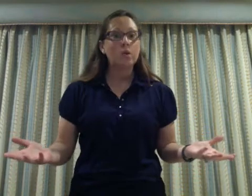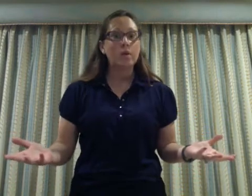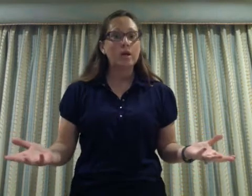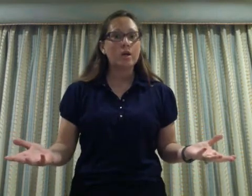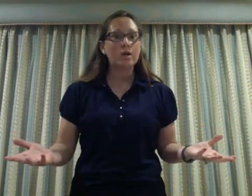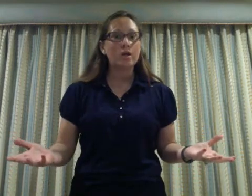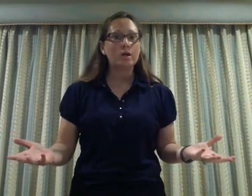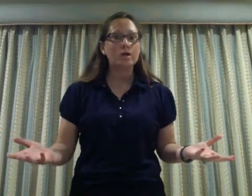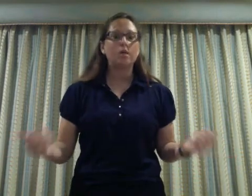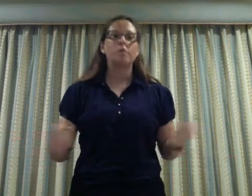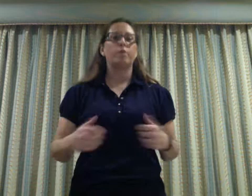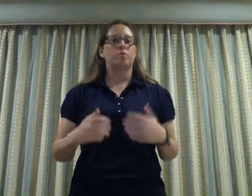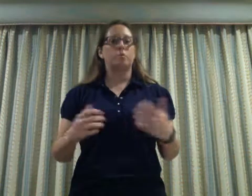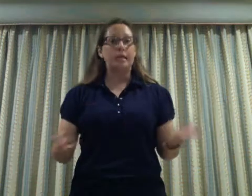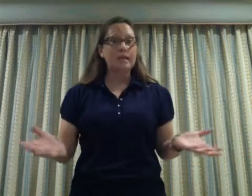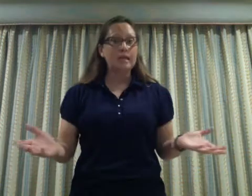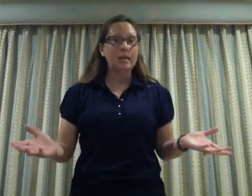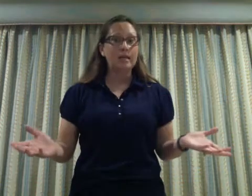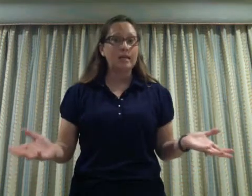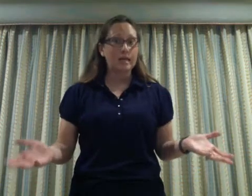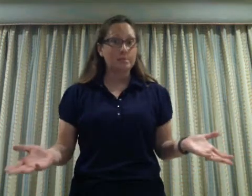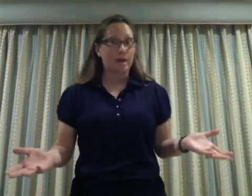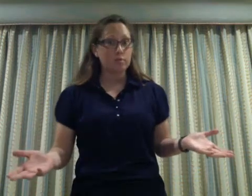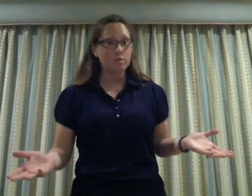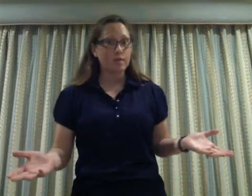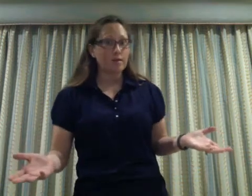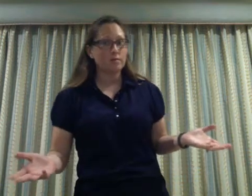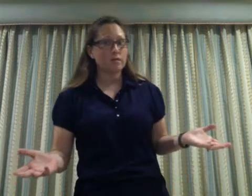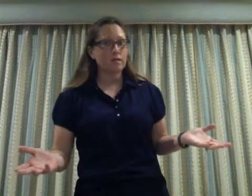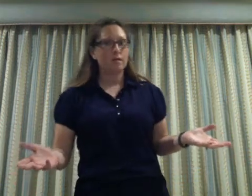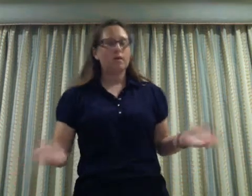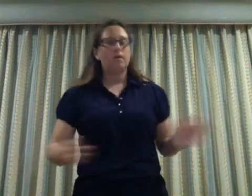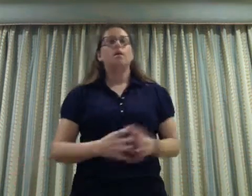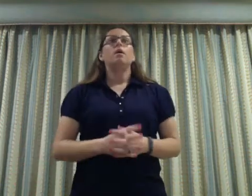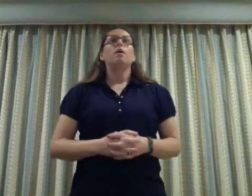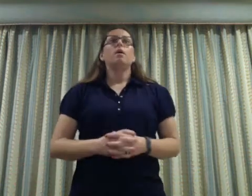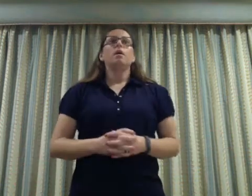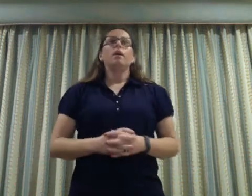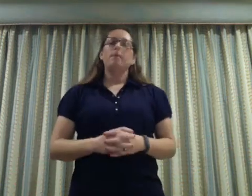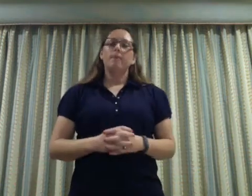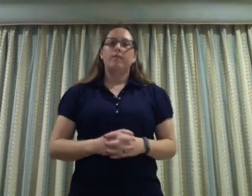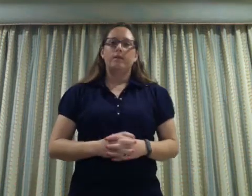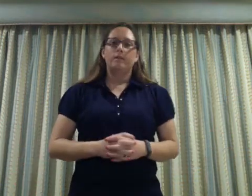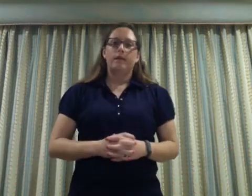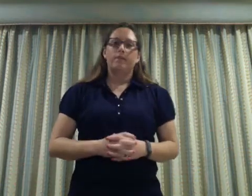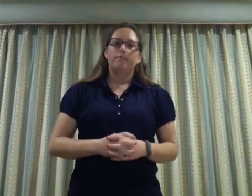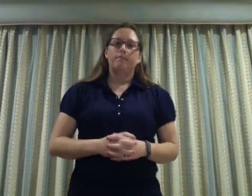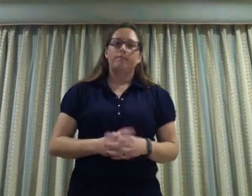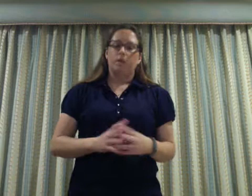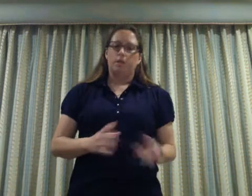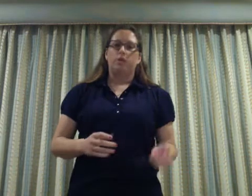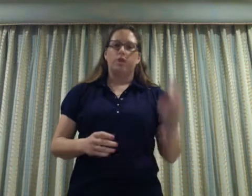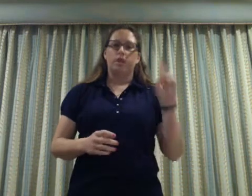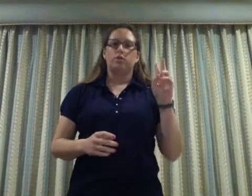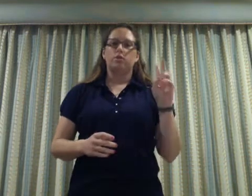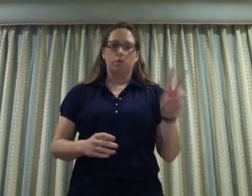nowhere with really not any nice bathrooms around. And then my friend said, it's going to take us